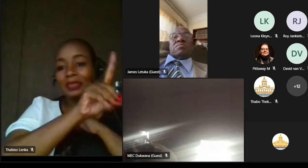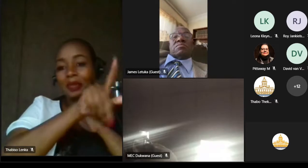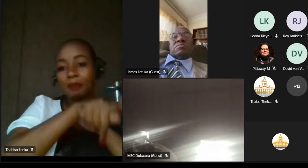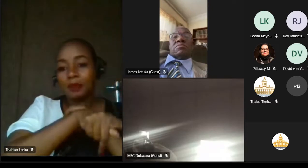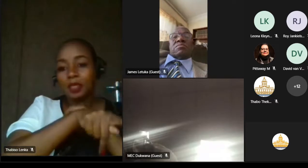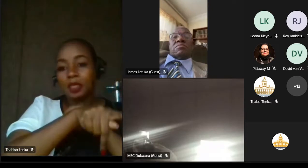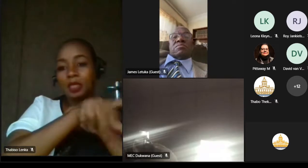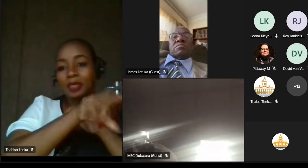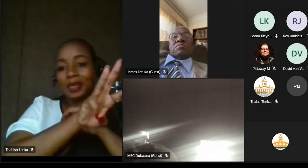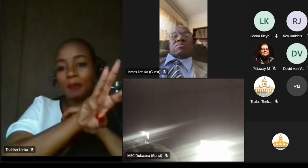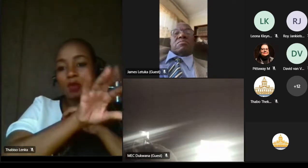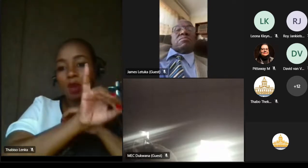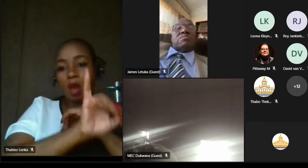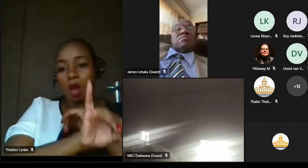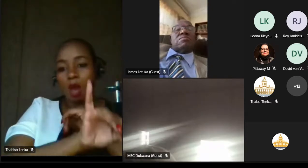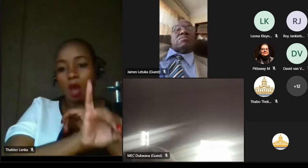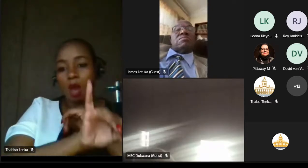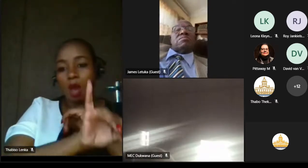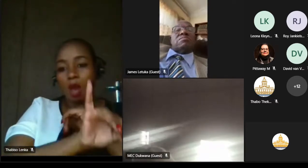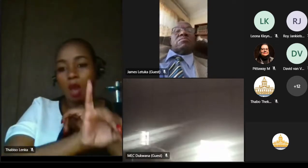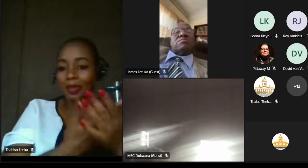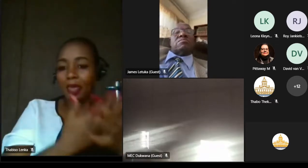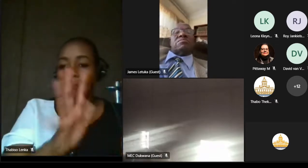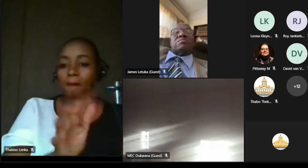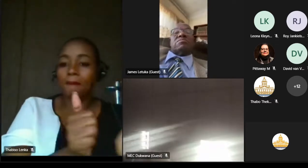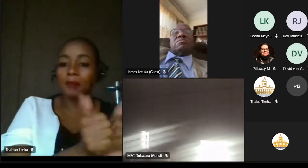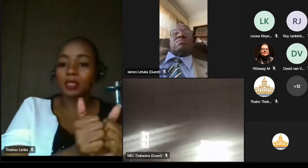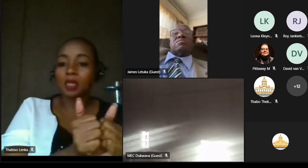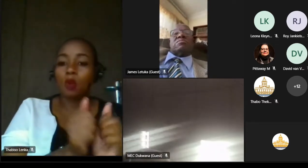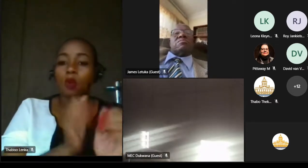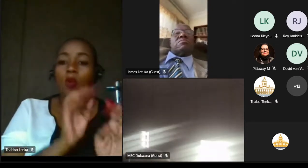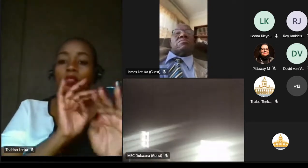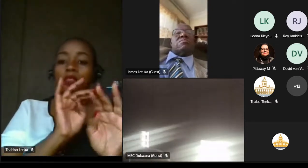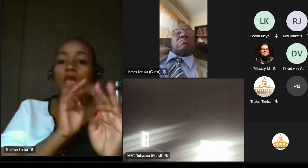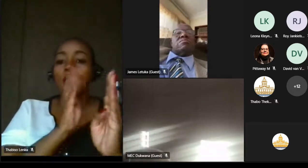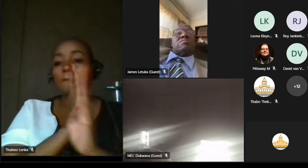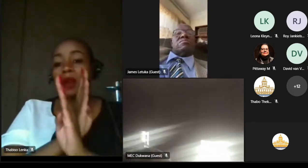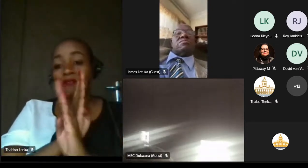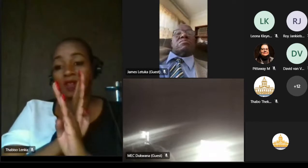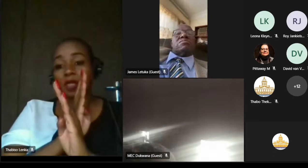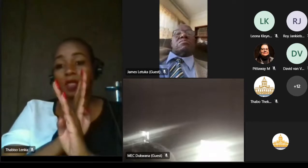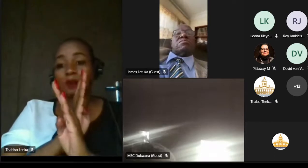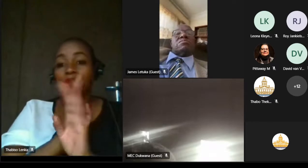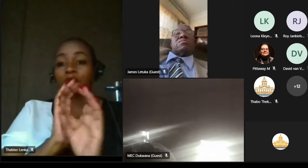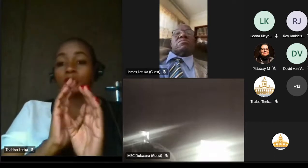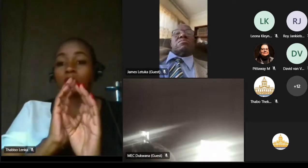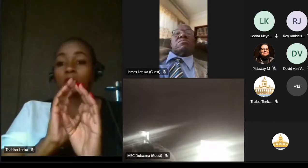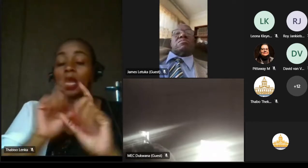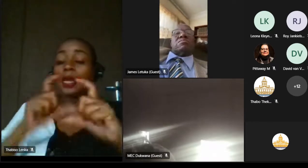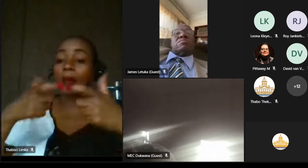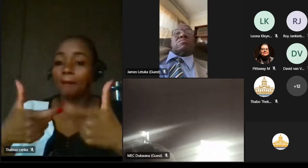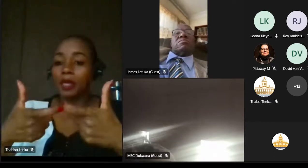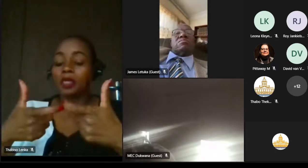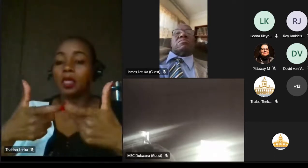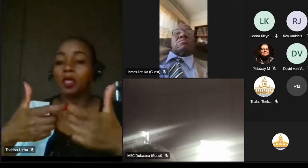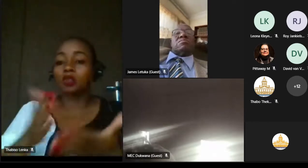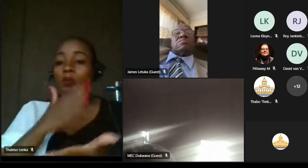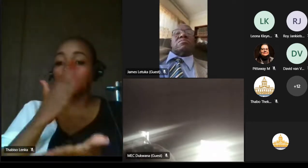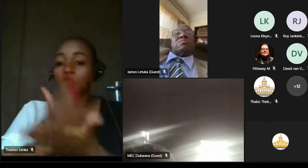DPWI, is able to partner with the private sector in the investment and implementation of social